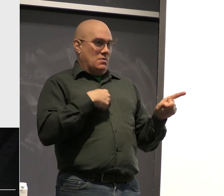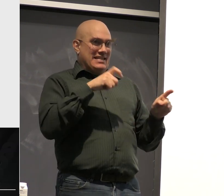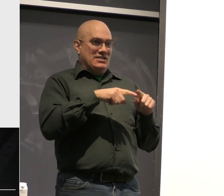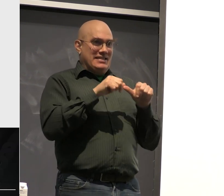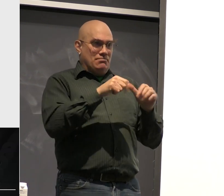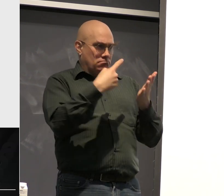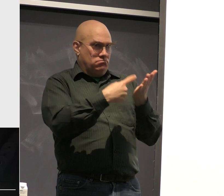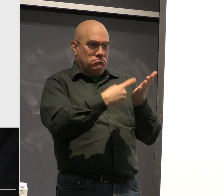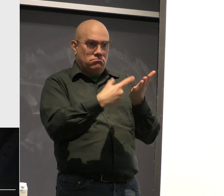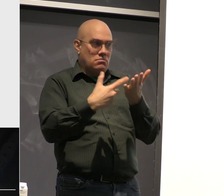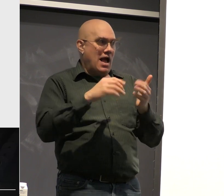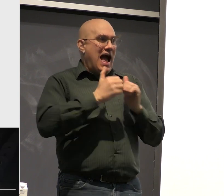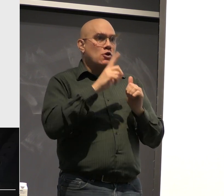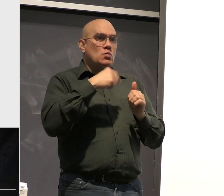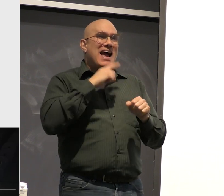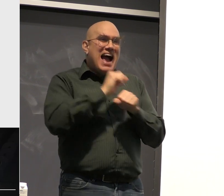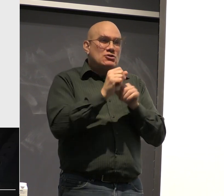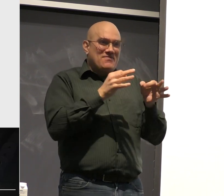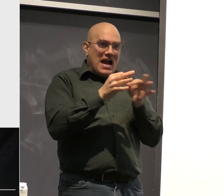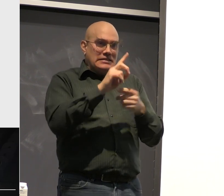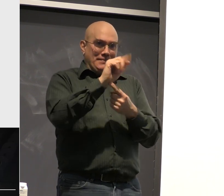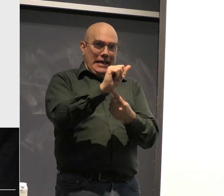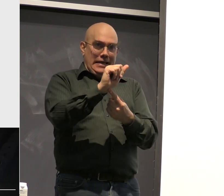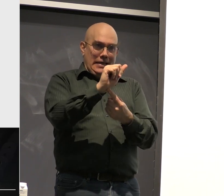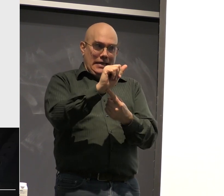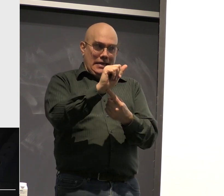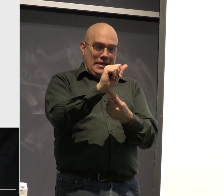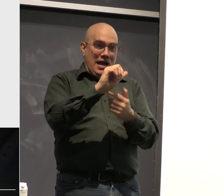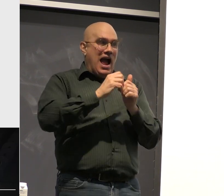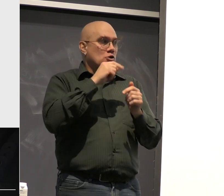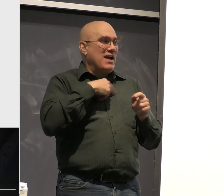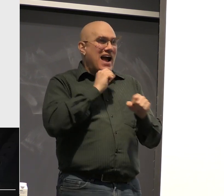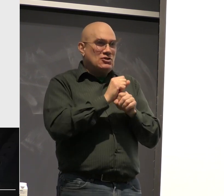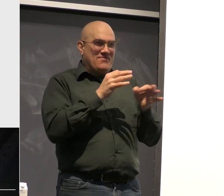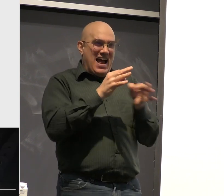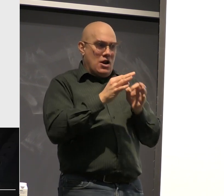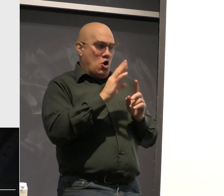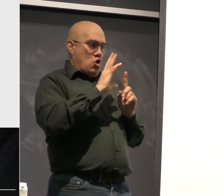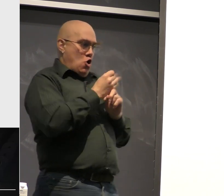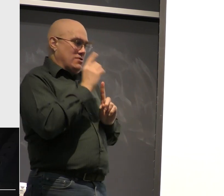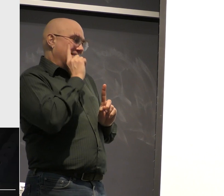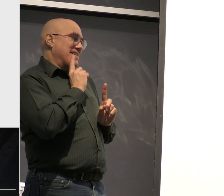keep this question going. We need to keep having this conversation. How do we define disability? How do we actually